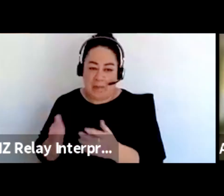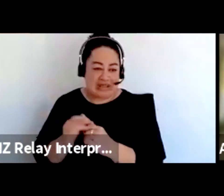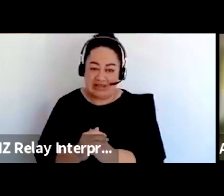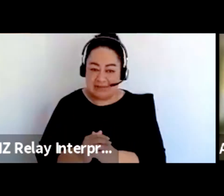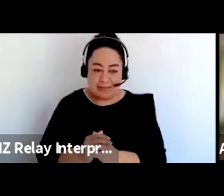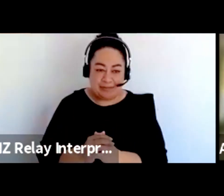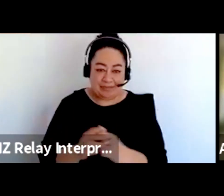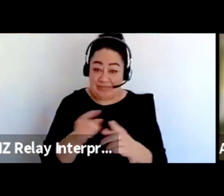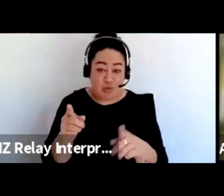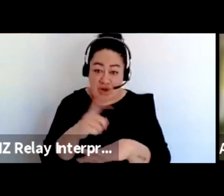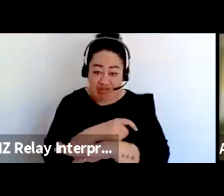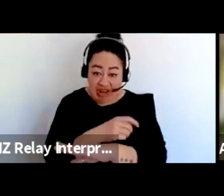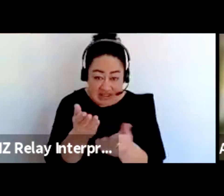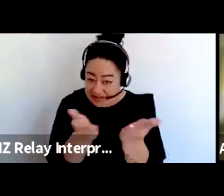rats.